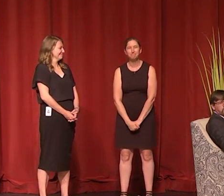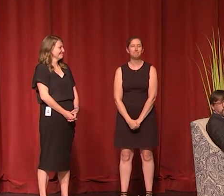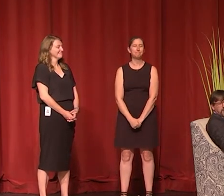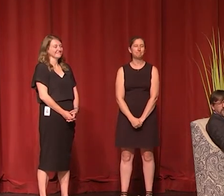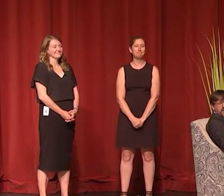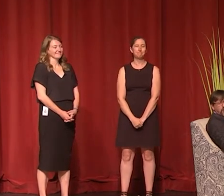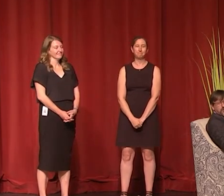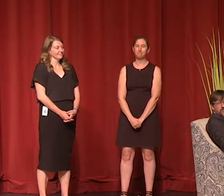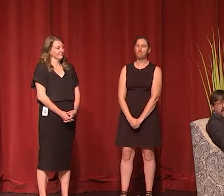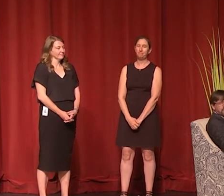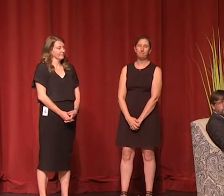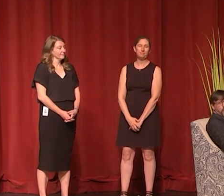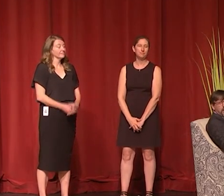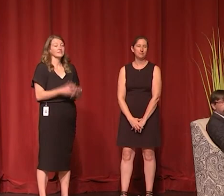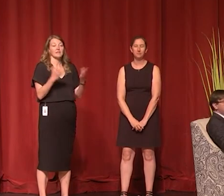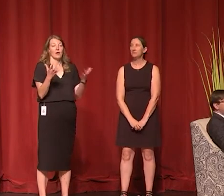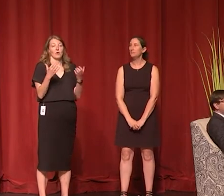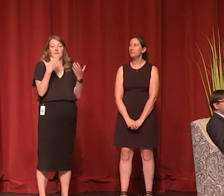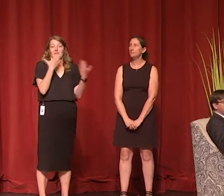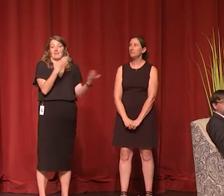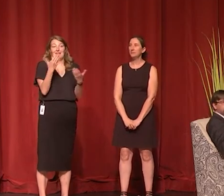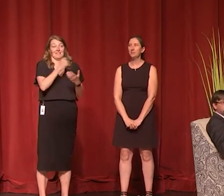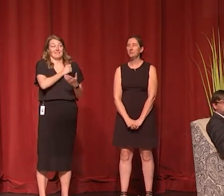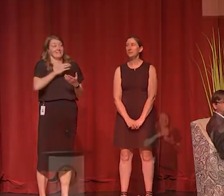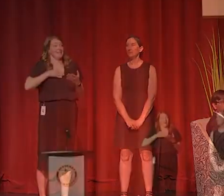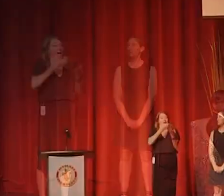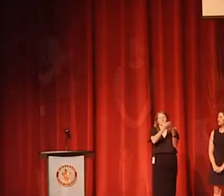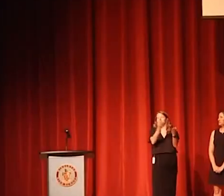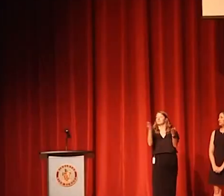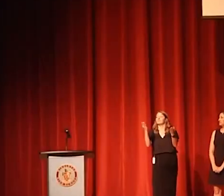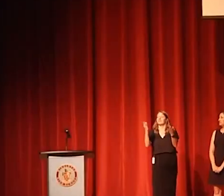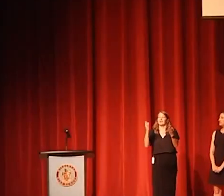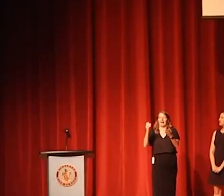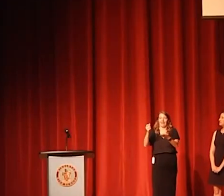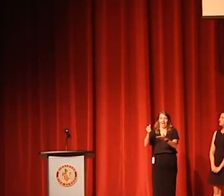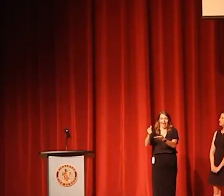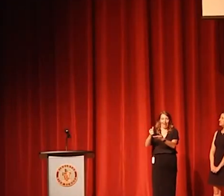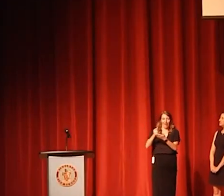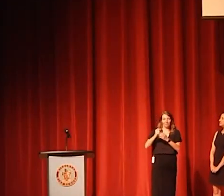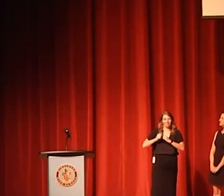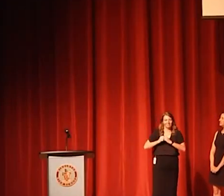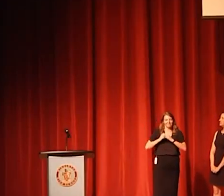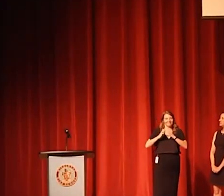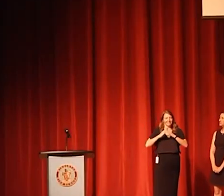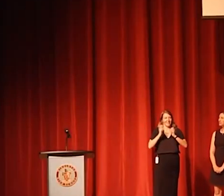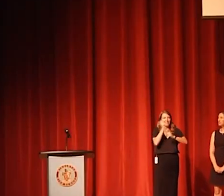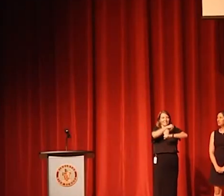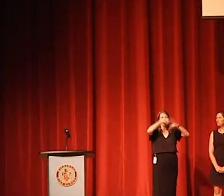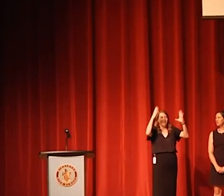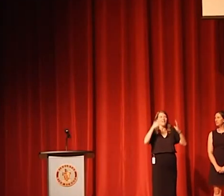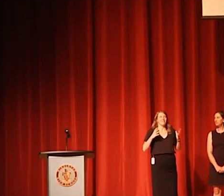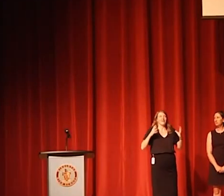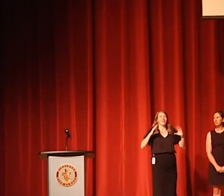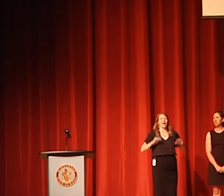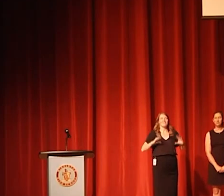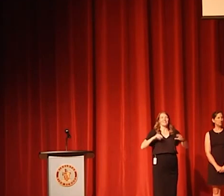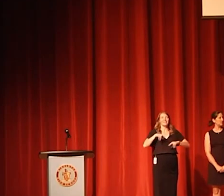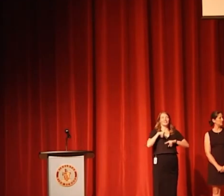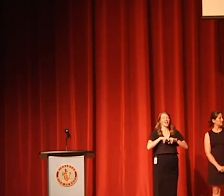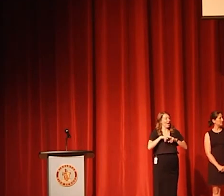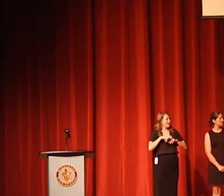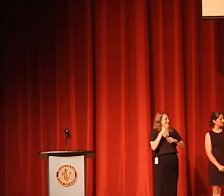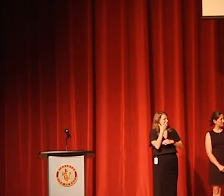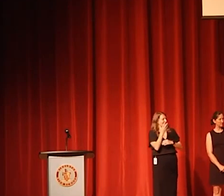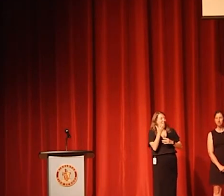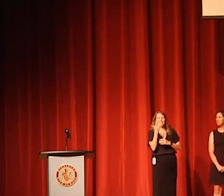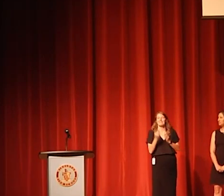I very much want to thank our staff as well, who followed through on the vision for the comfy chairs and the ferns. I think you'll agree that